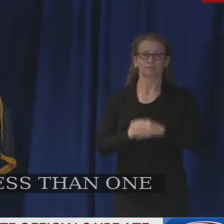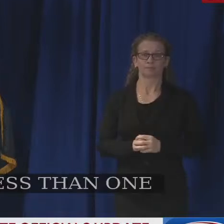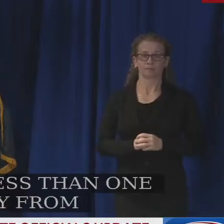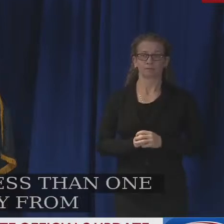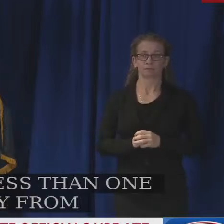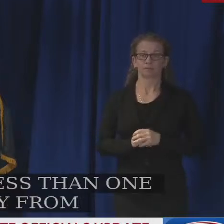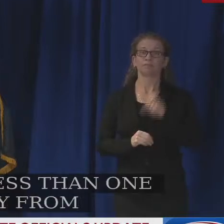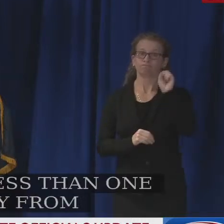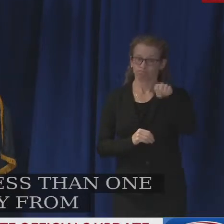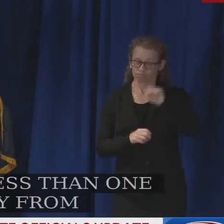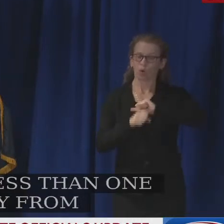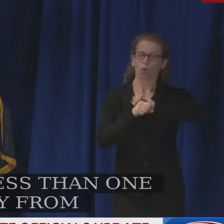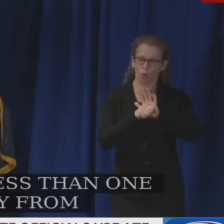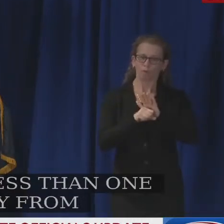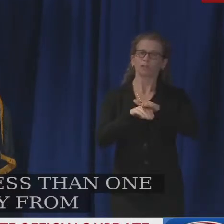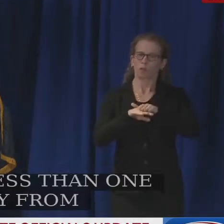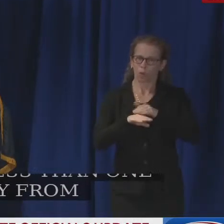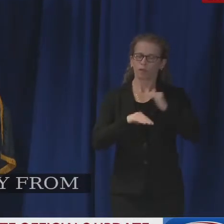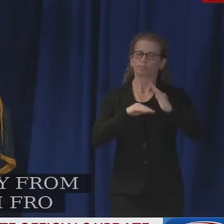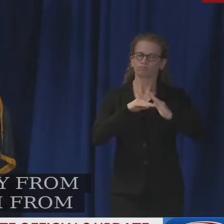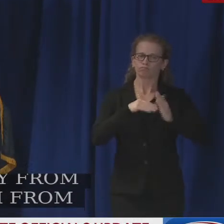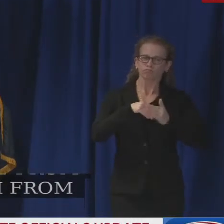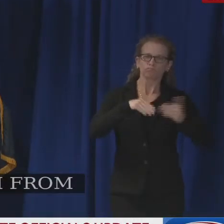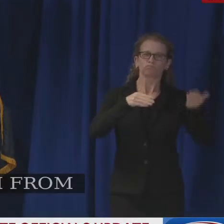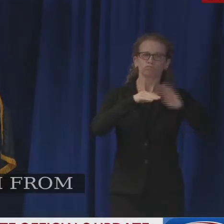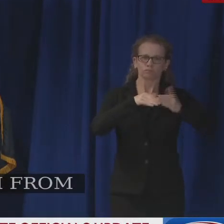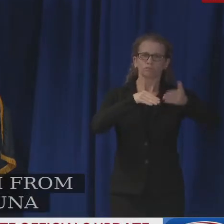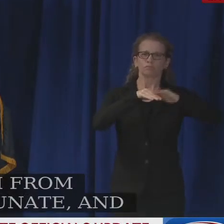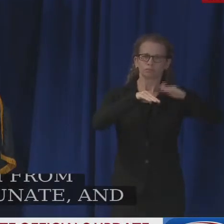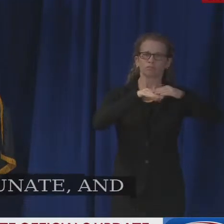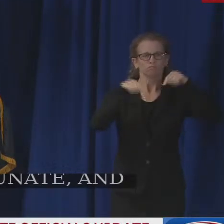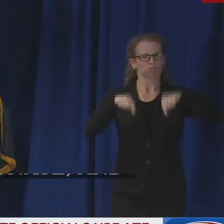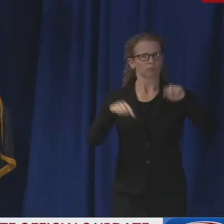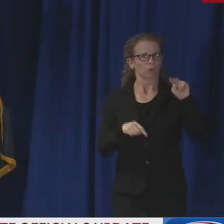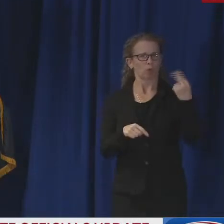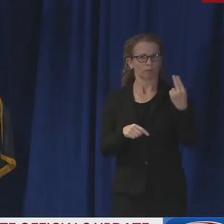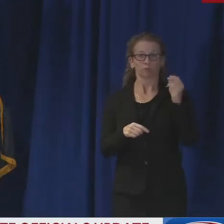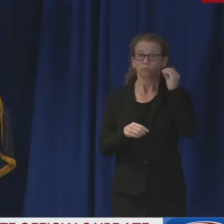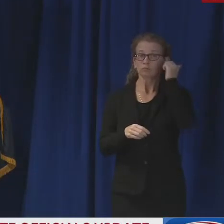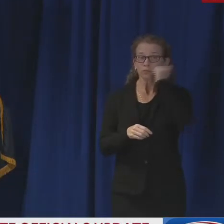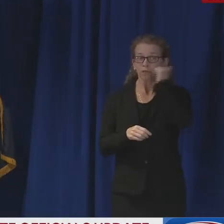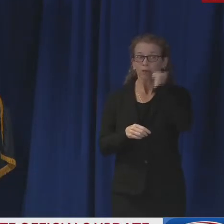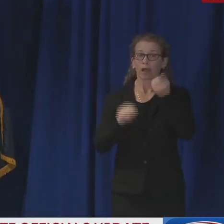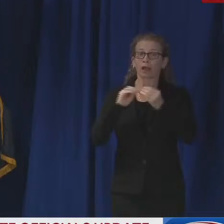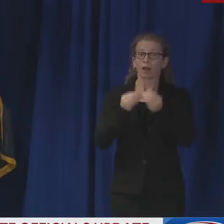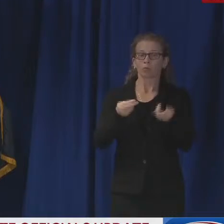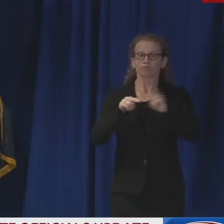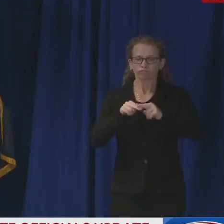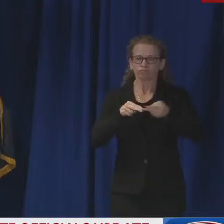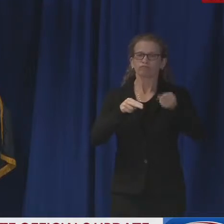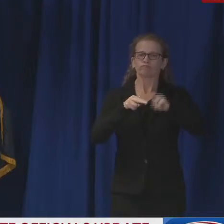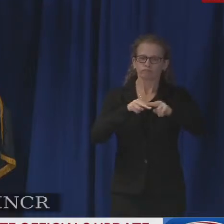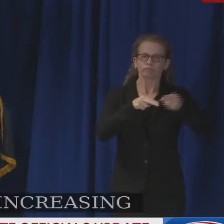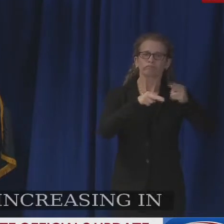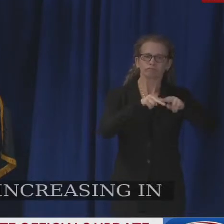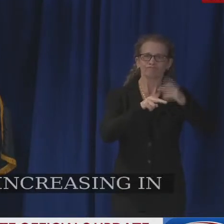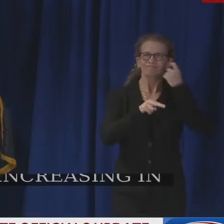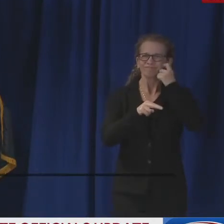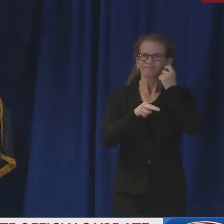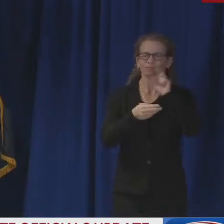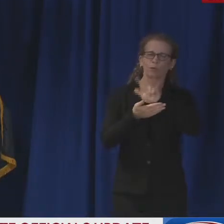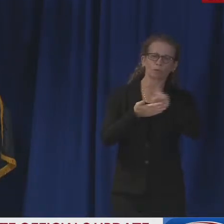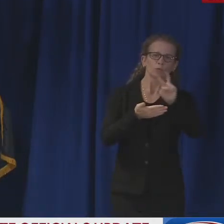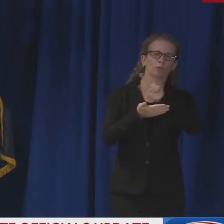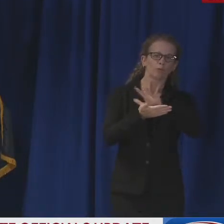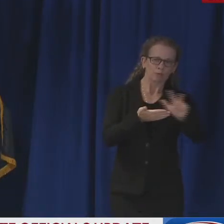is slowly increasing in New Hampshire. The daily number of new infections has been slowly increasing over the last few weeks. The test positivity